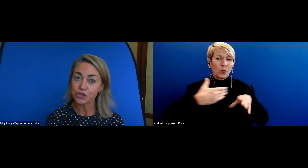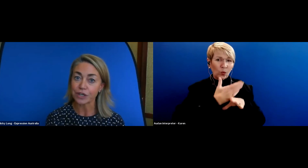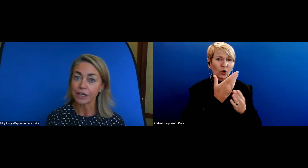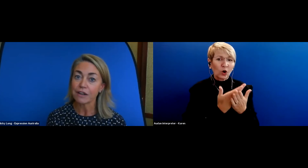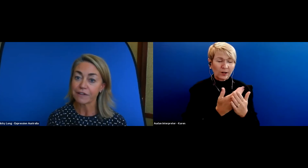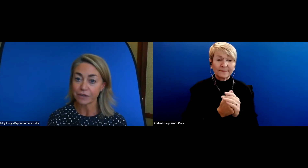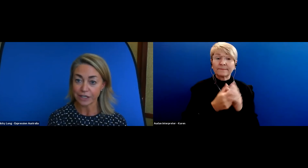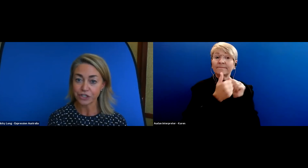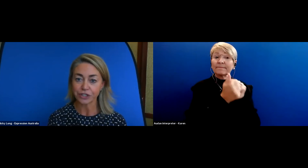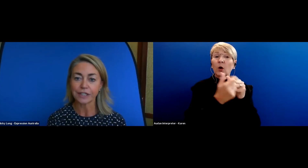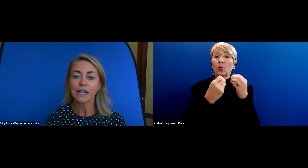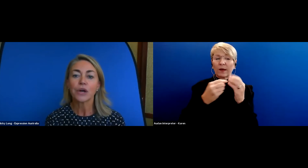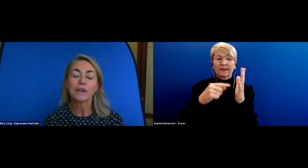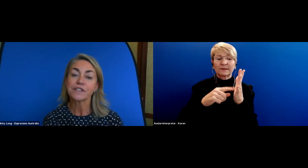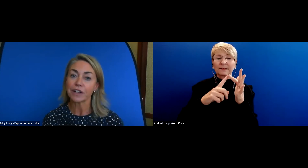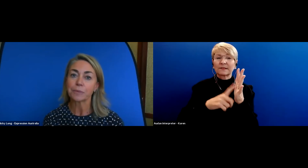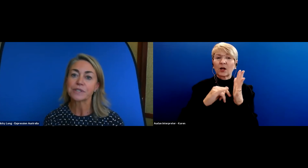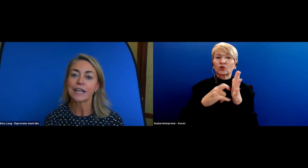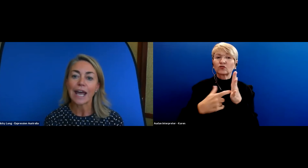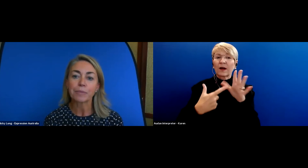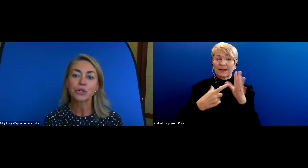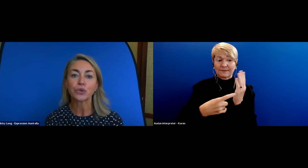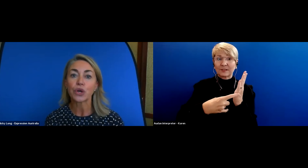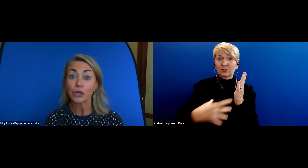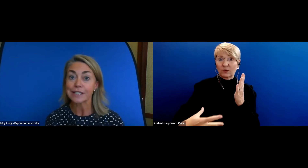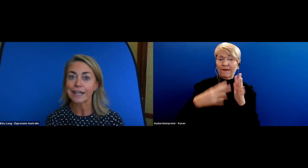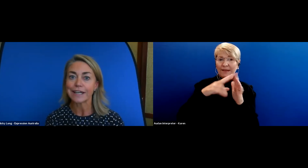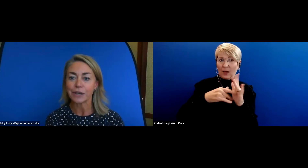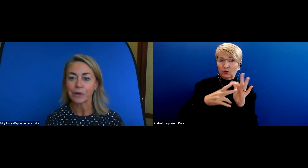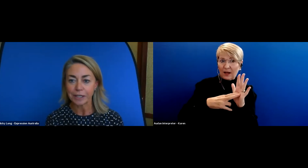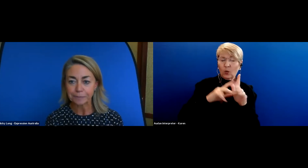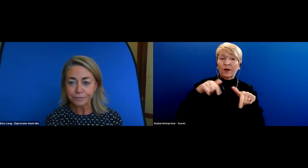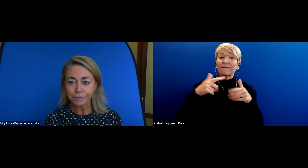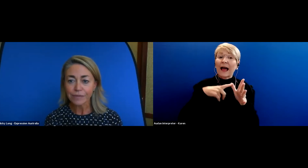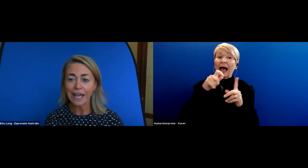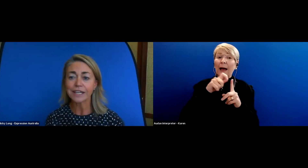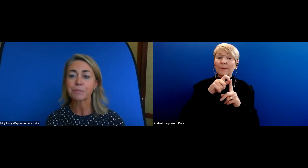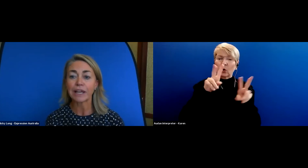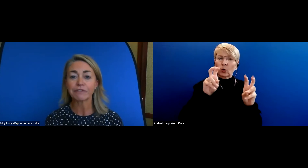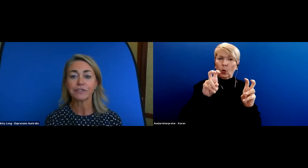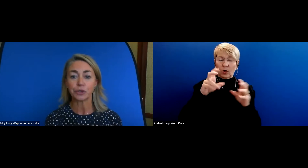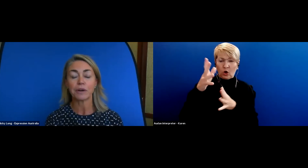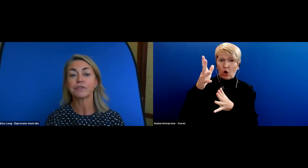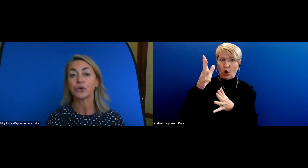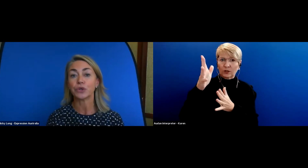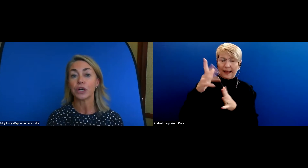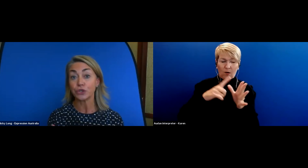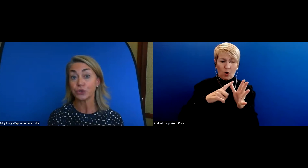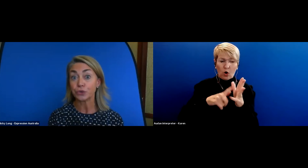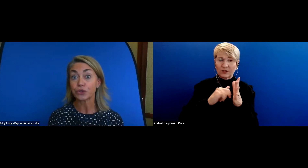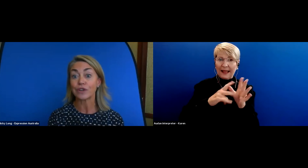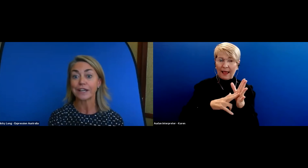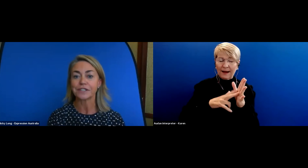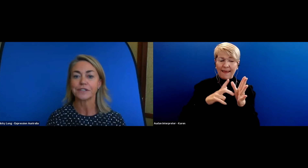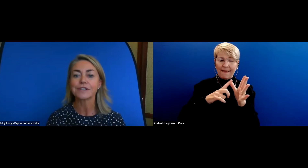the Telstra Foundation, we've developed an app called Auslan Anywhere. And it's a platform for